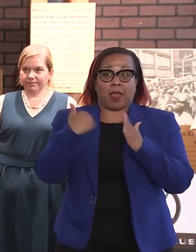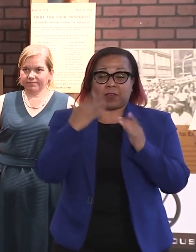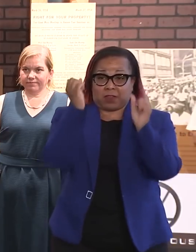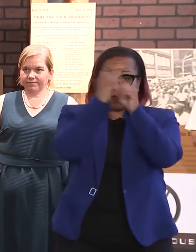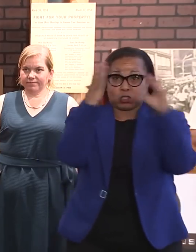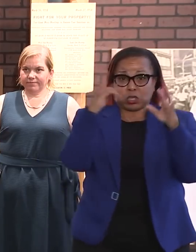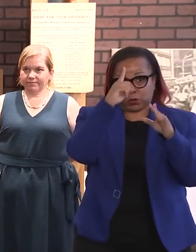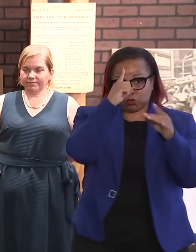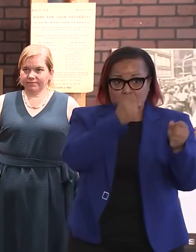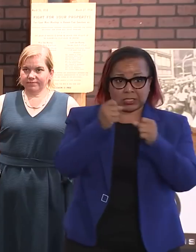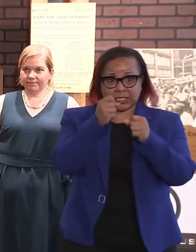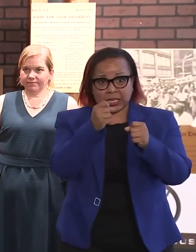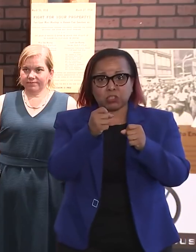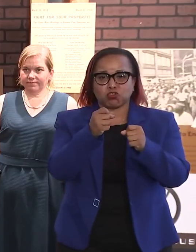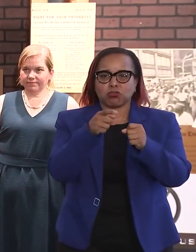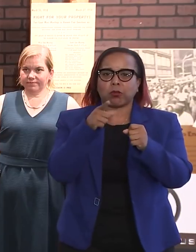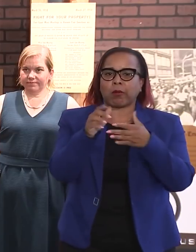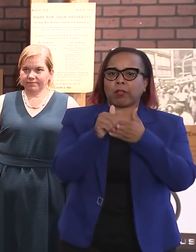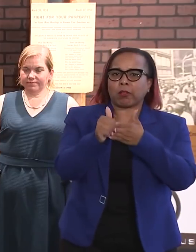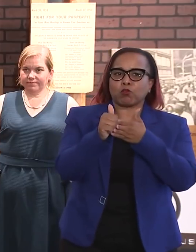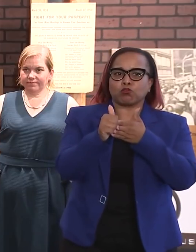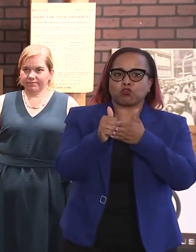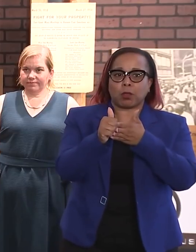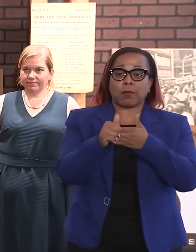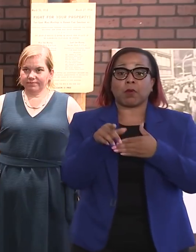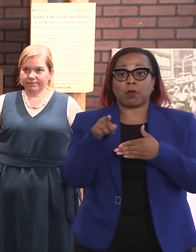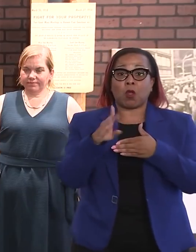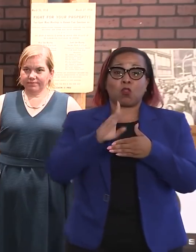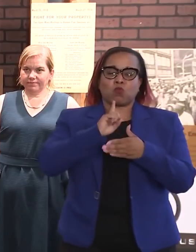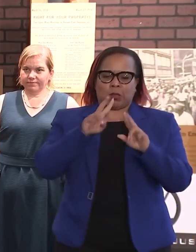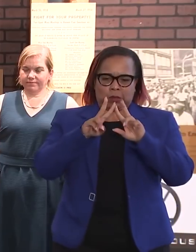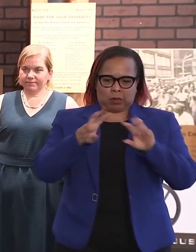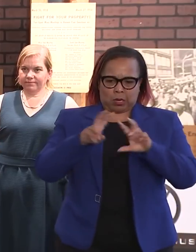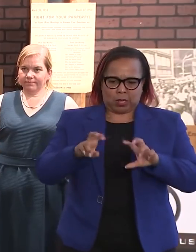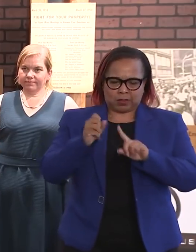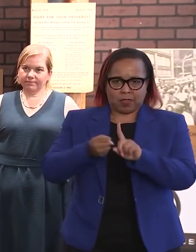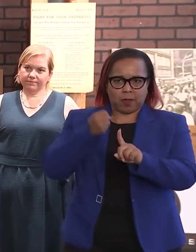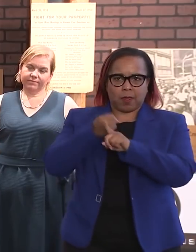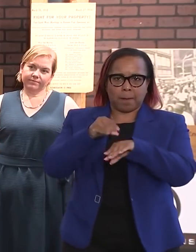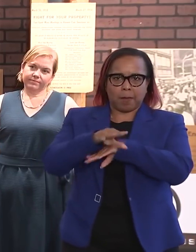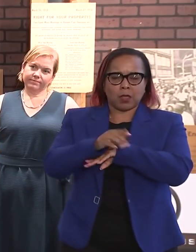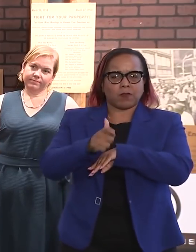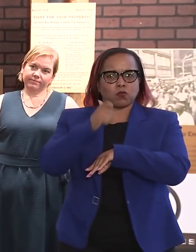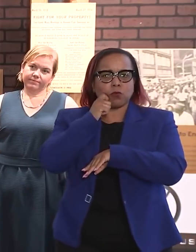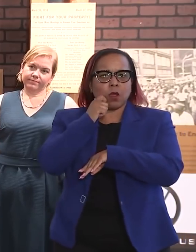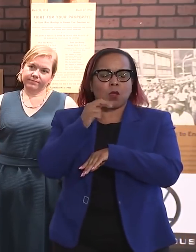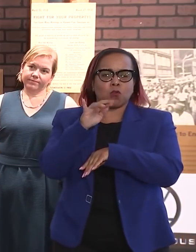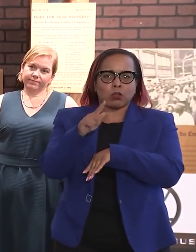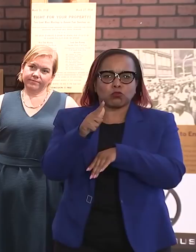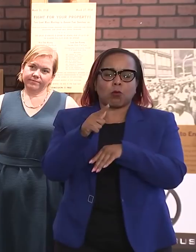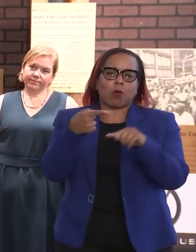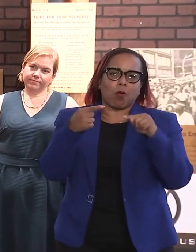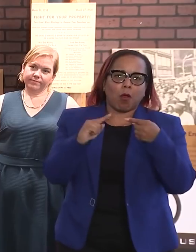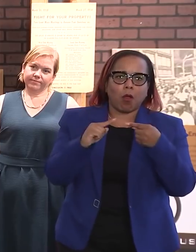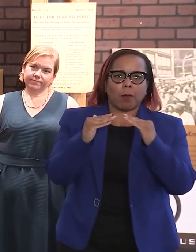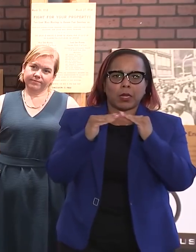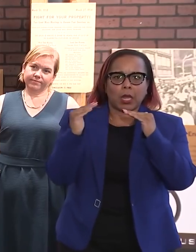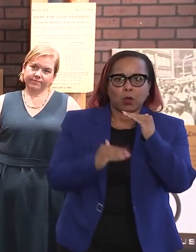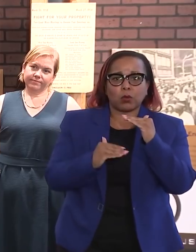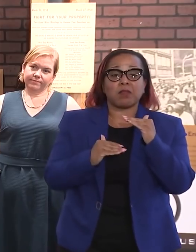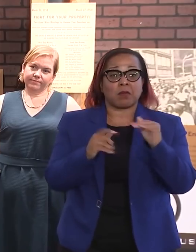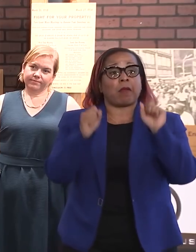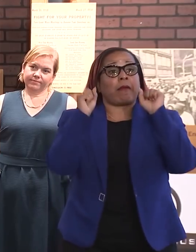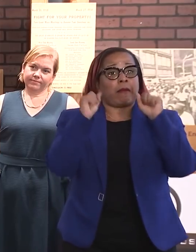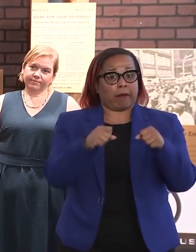visionary, strategic, and authentic leadership that can analyze the impacts of racial harm and inequities and is equipped to